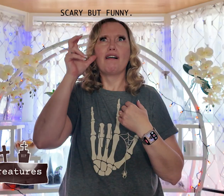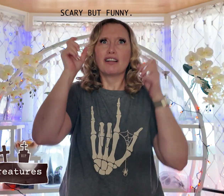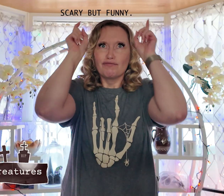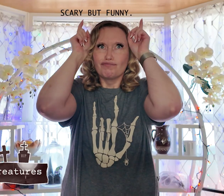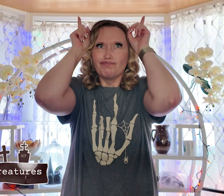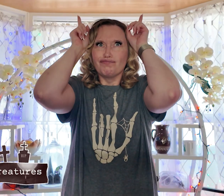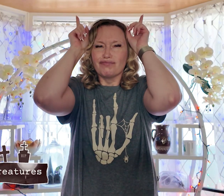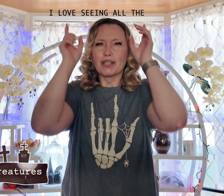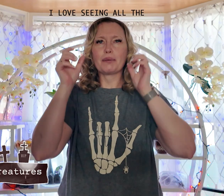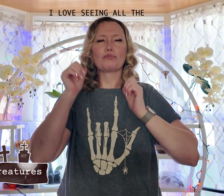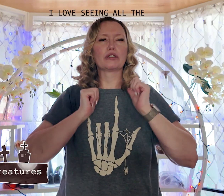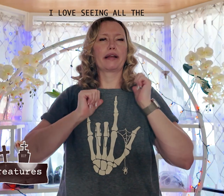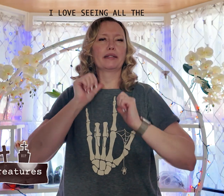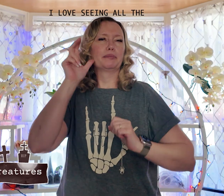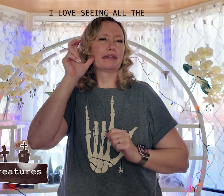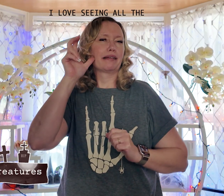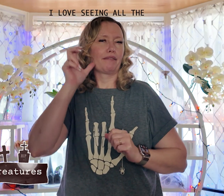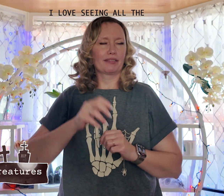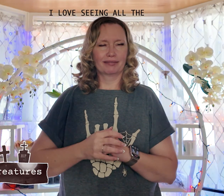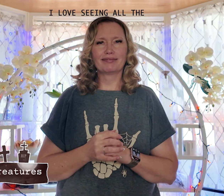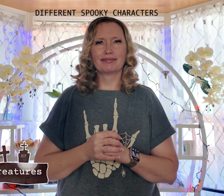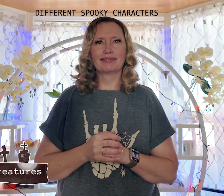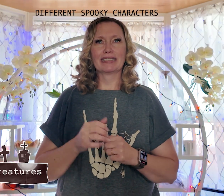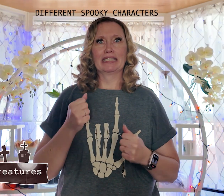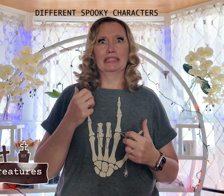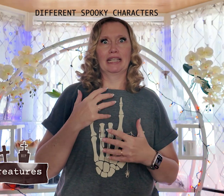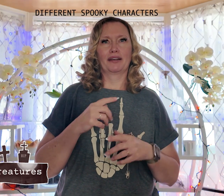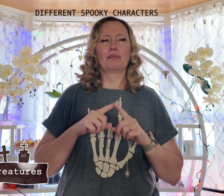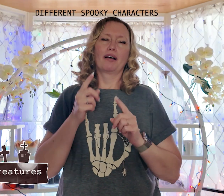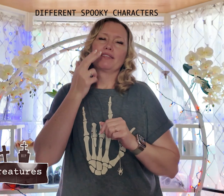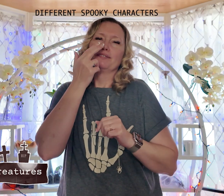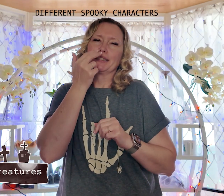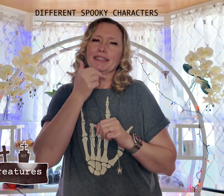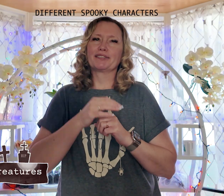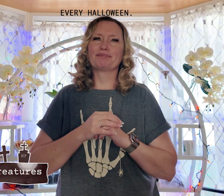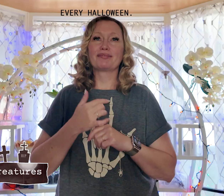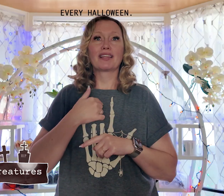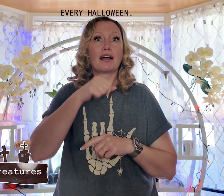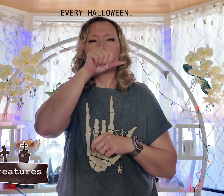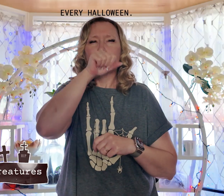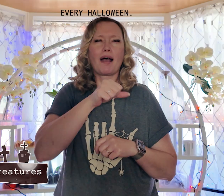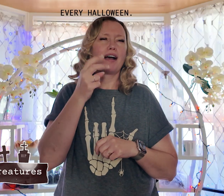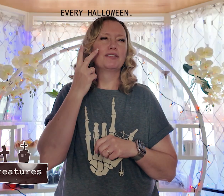funny. I love seeing all the different spooky characters every